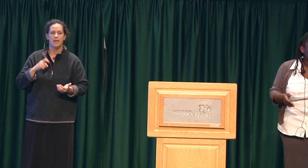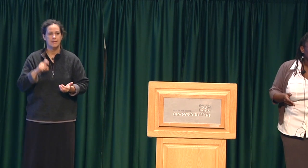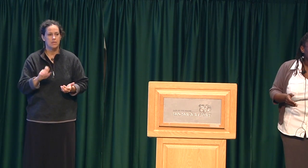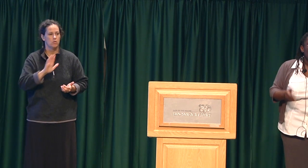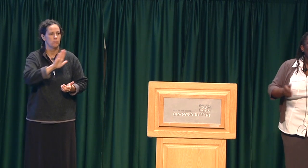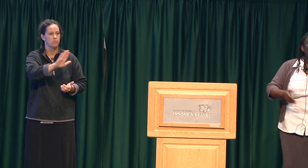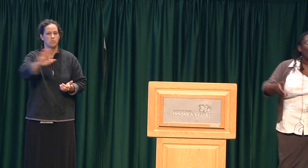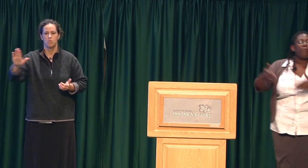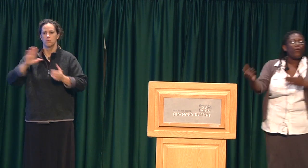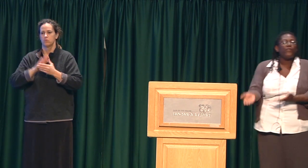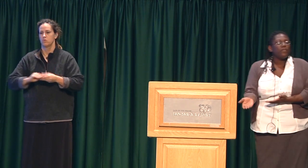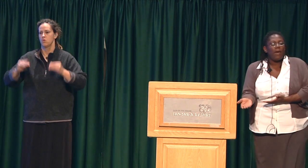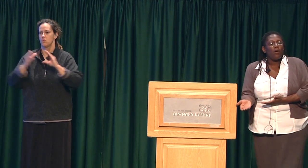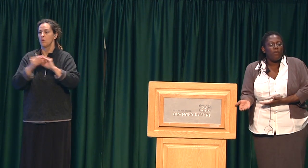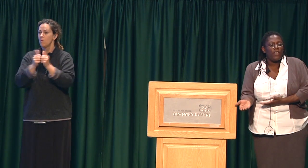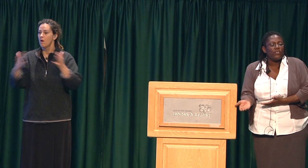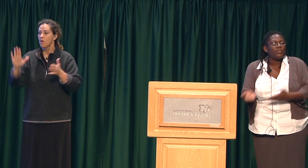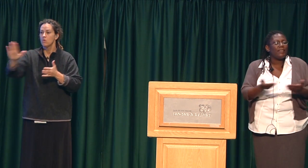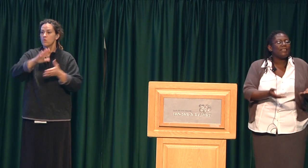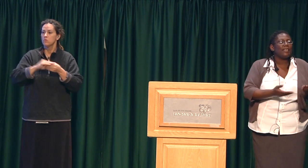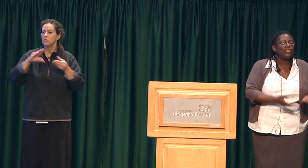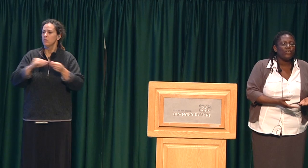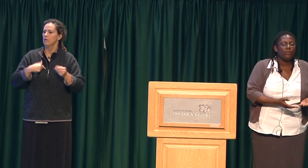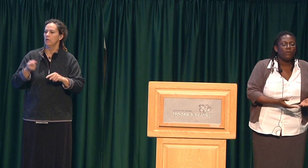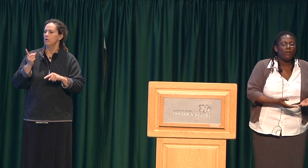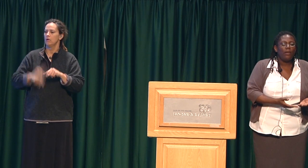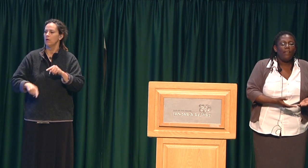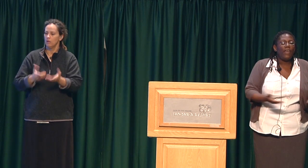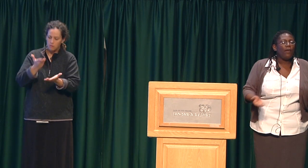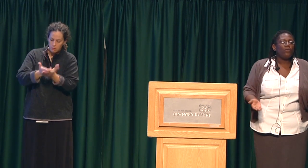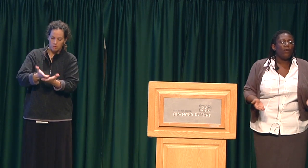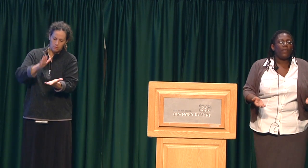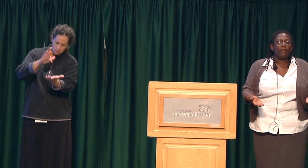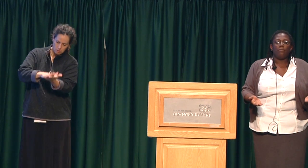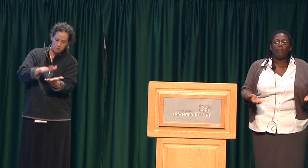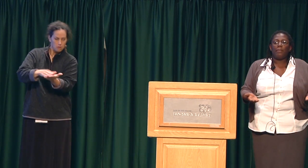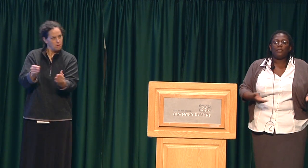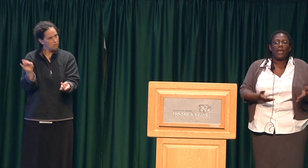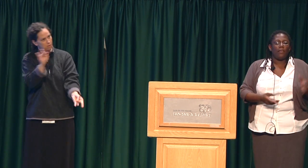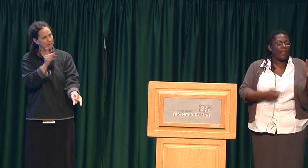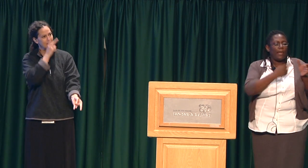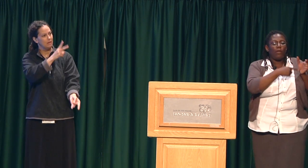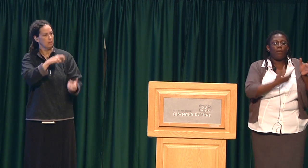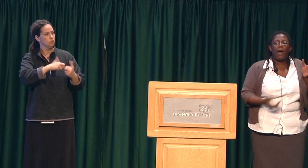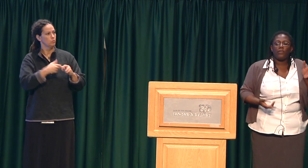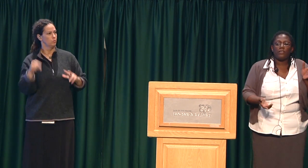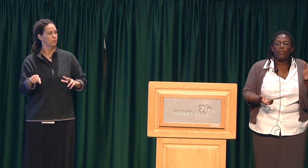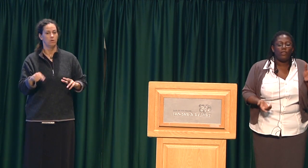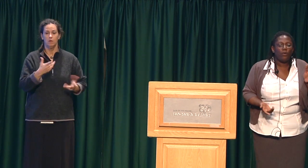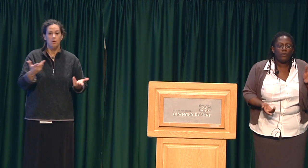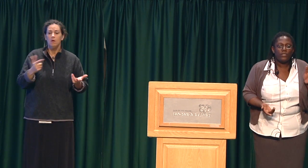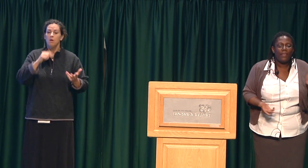your story, we can't prove to medical professionals that this is an issue. They don't know that maybe taking that label on the